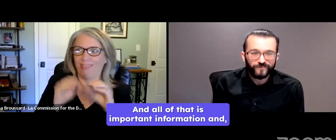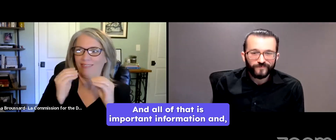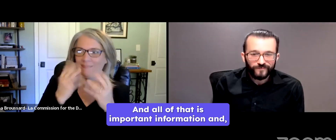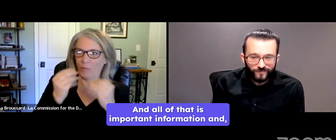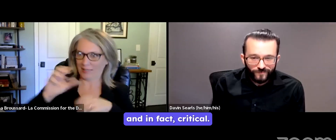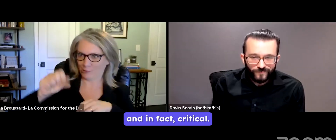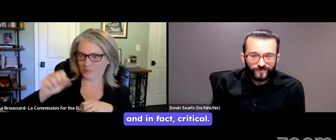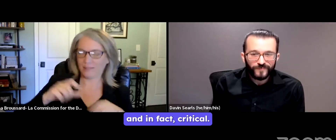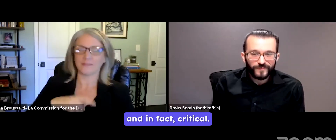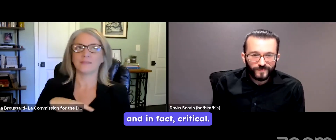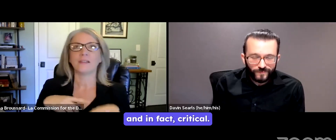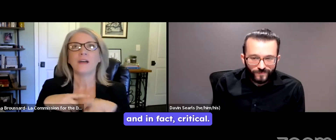information and in fact critical.